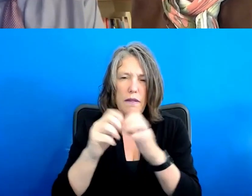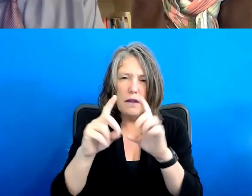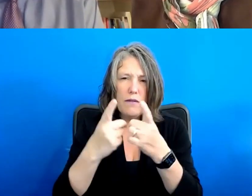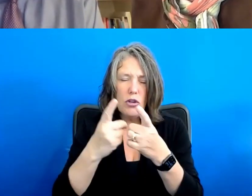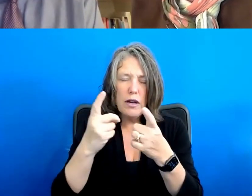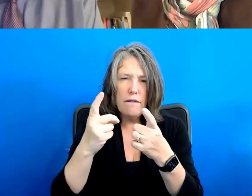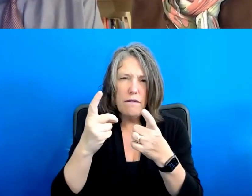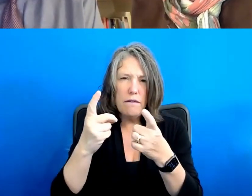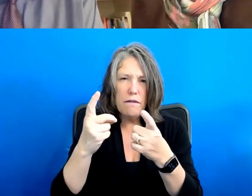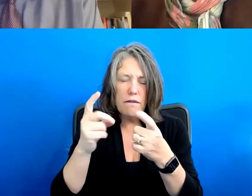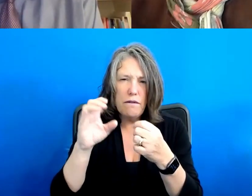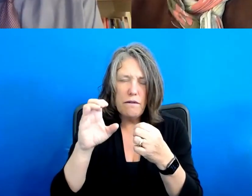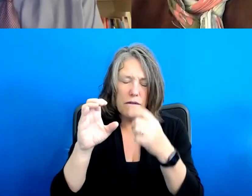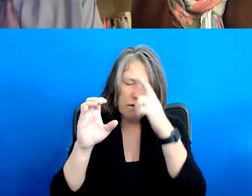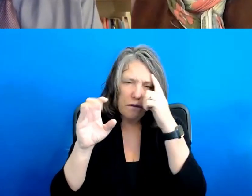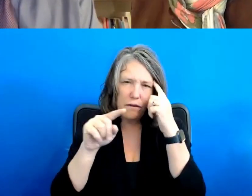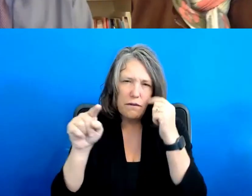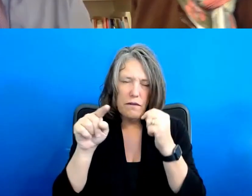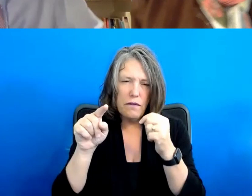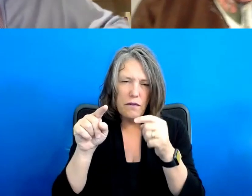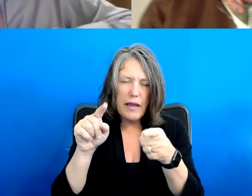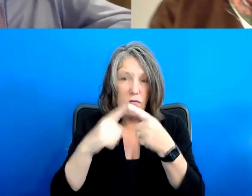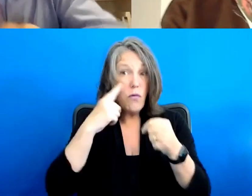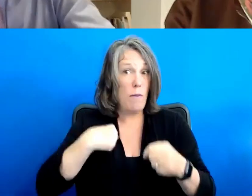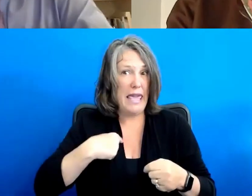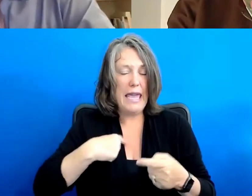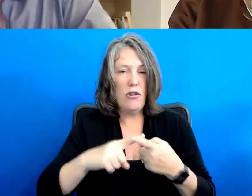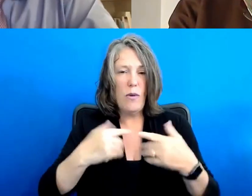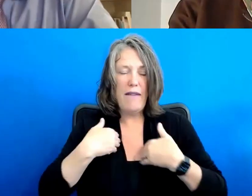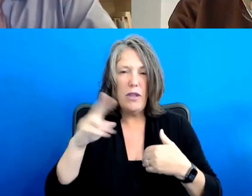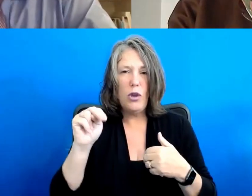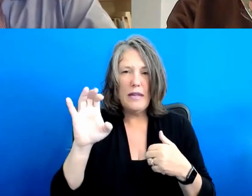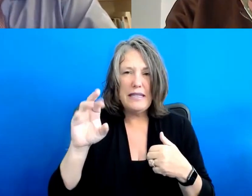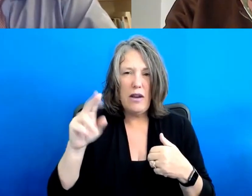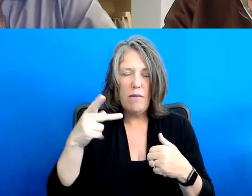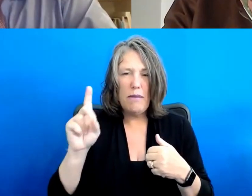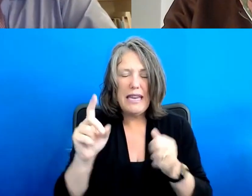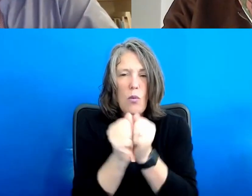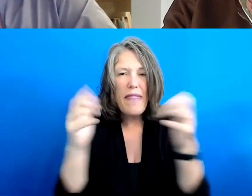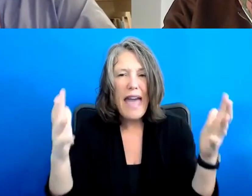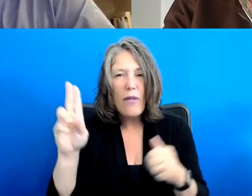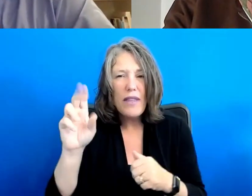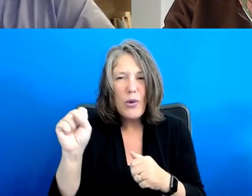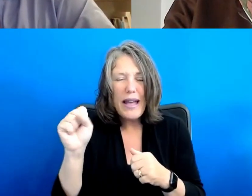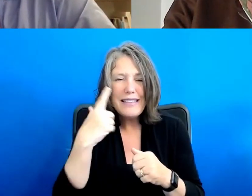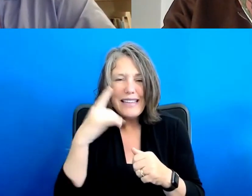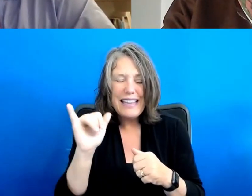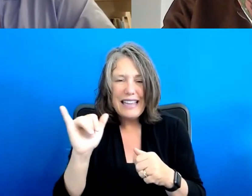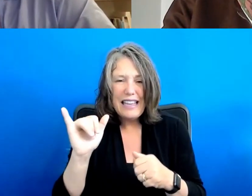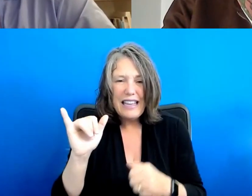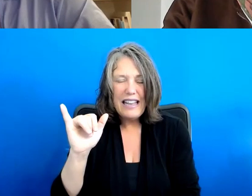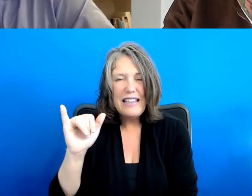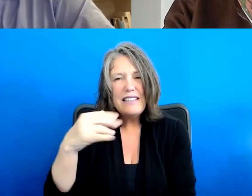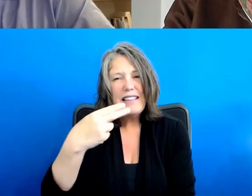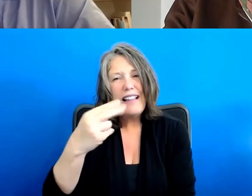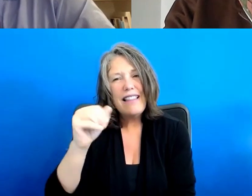I'm speaking personally here, to have the UN CRPD without the US is like Hamlet without the